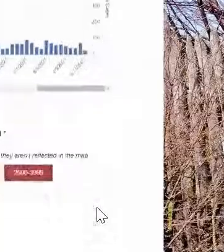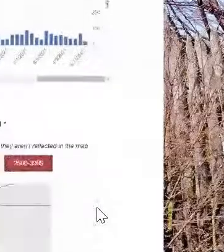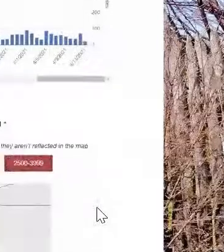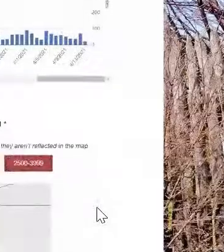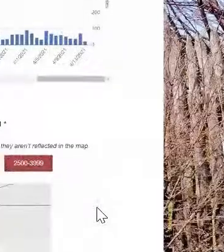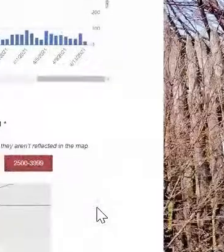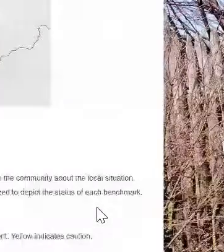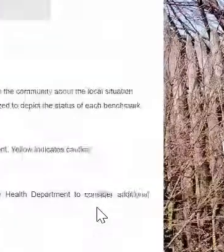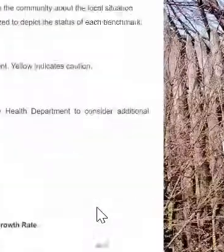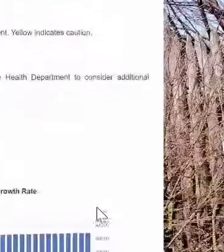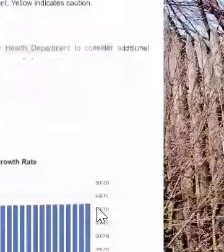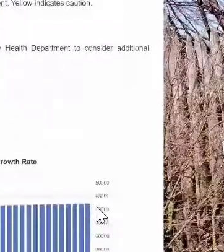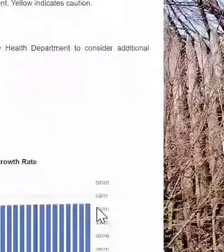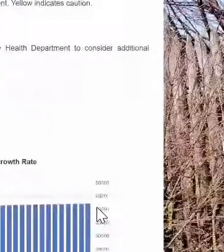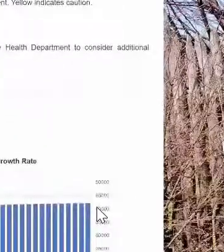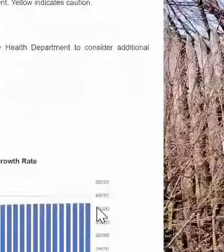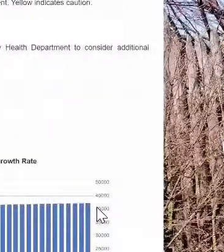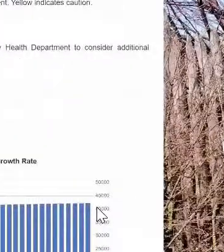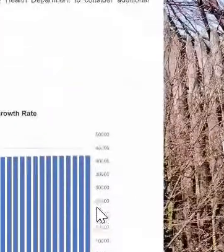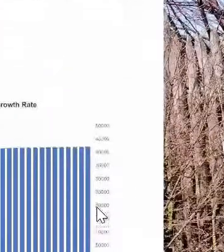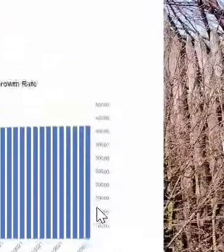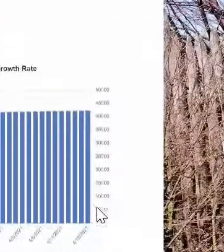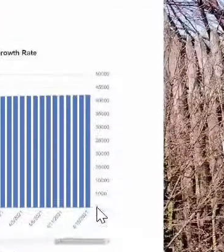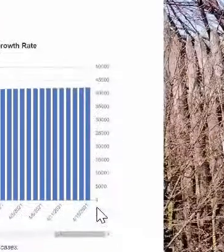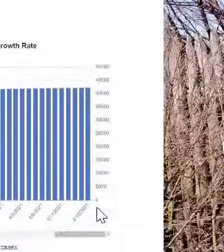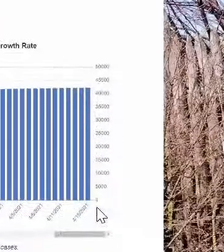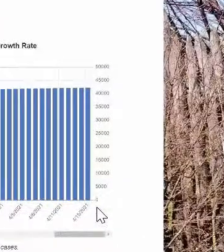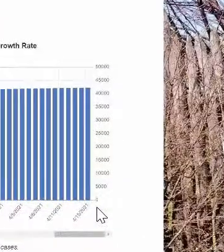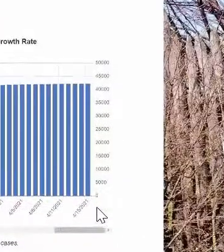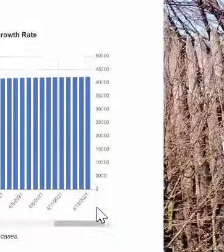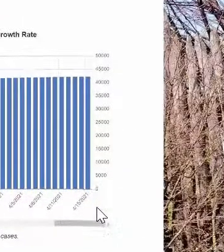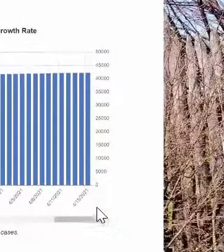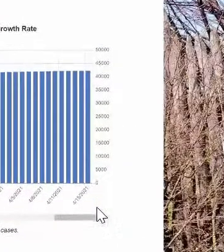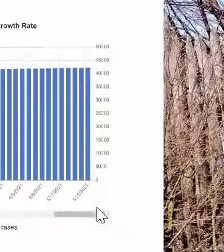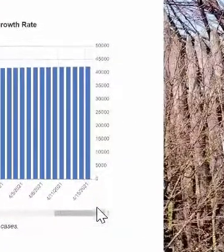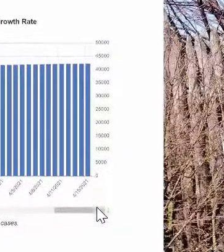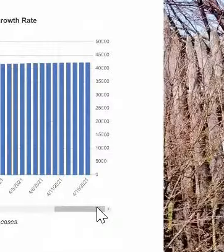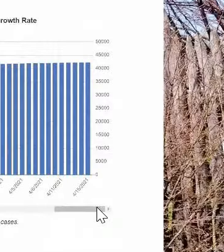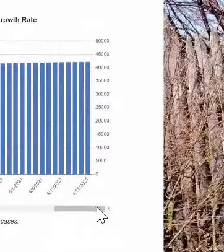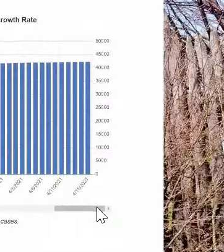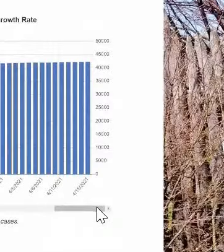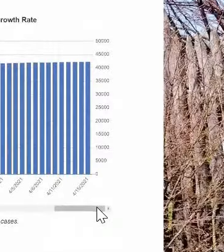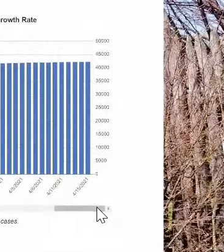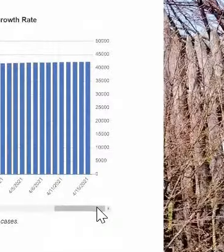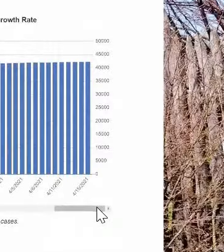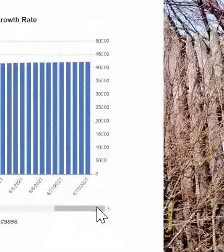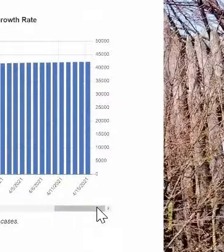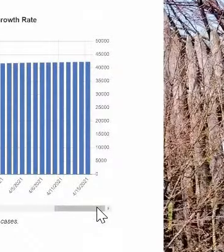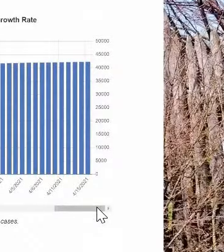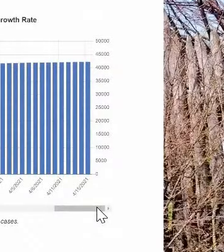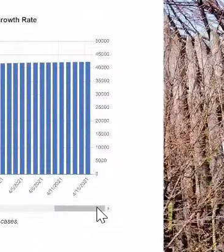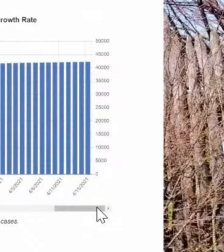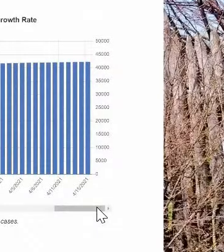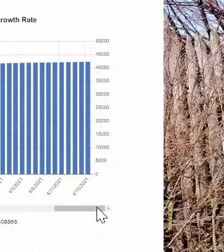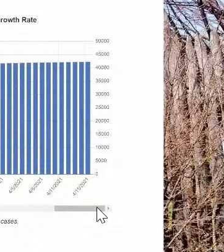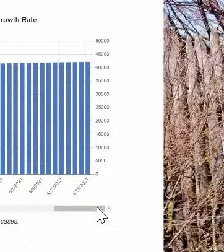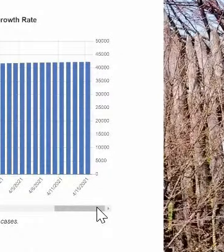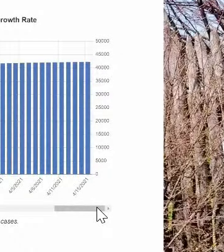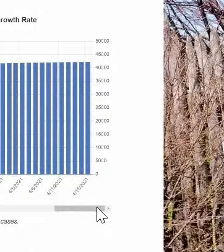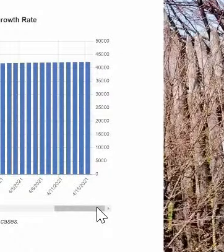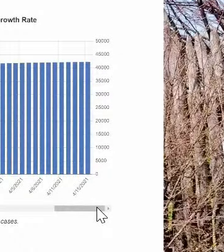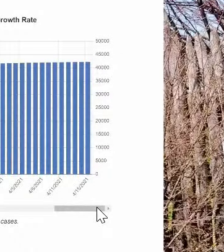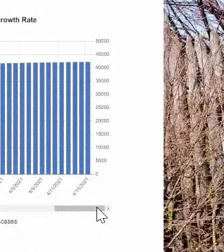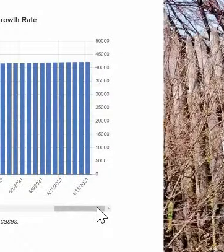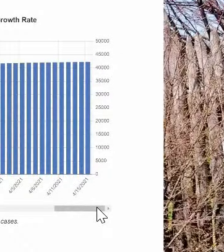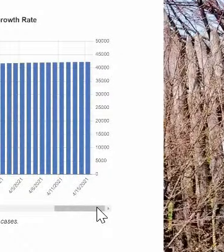The first benchmark is sustained a reduction or stability in new cases for 14 days. In the past 14 days, the average